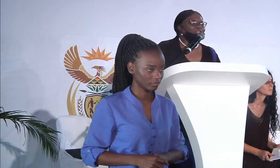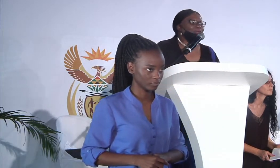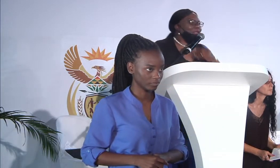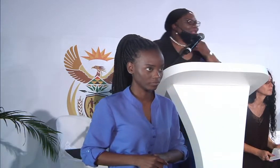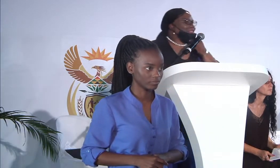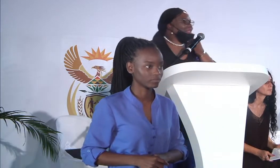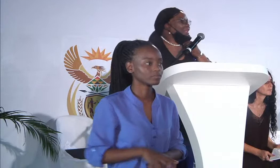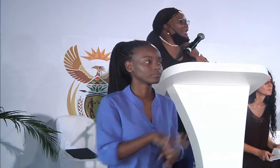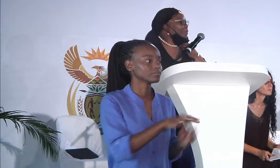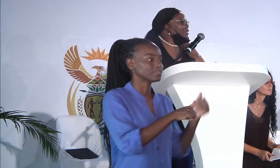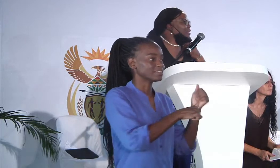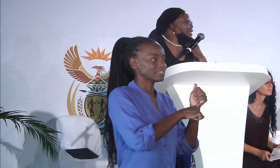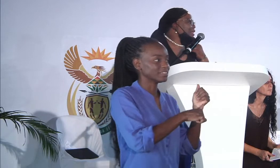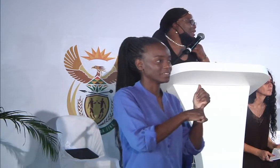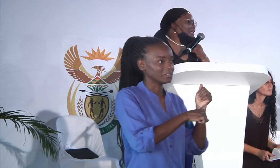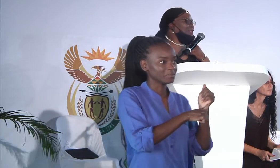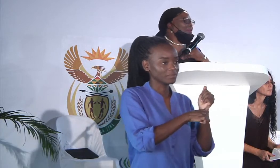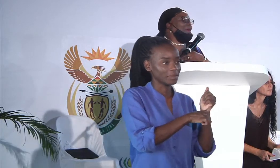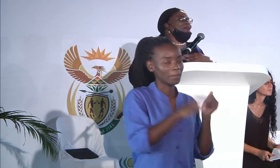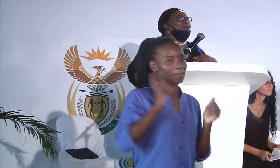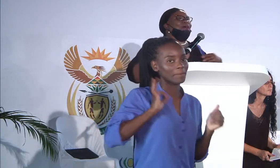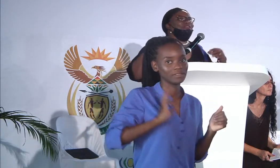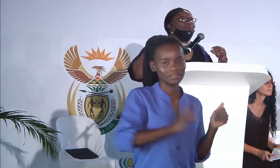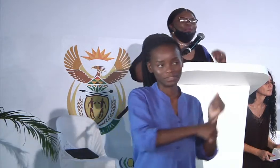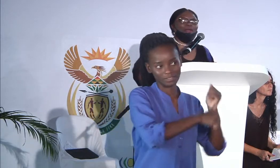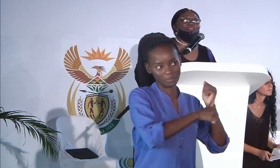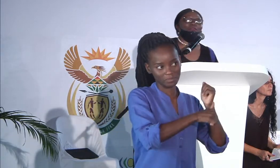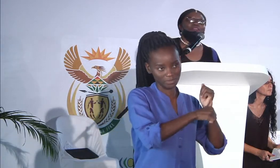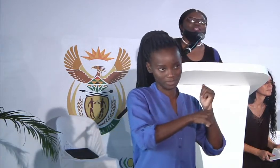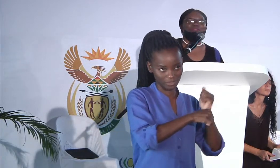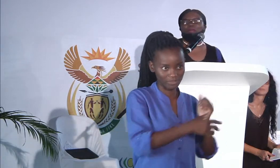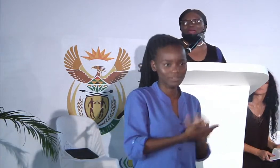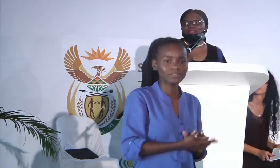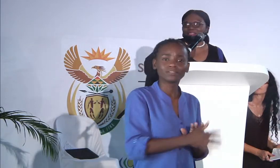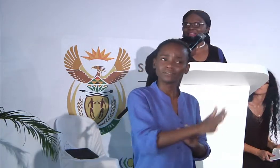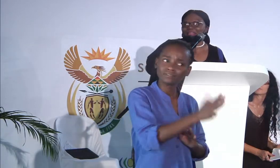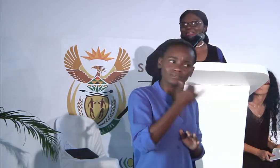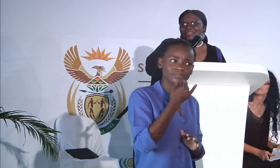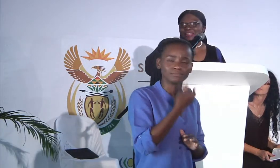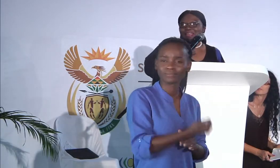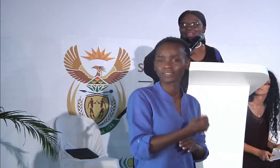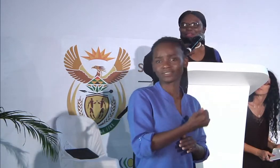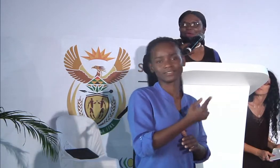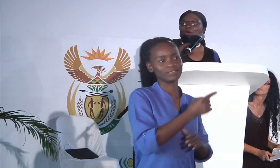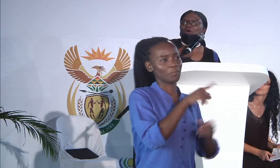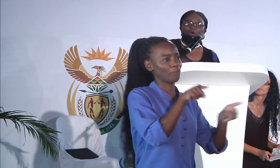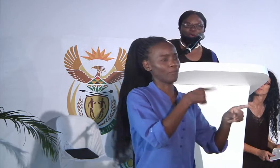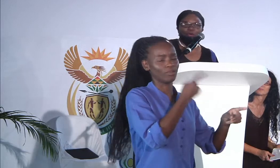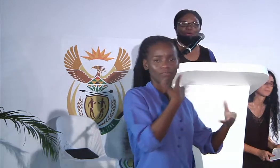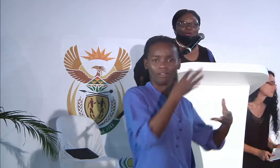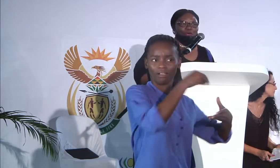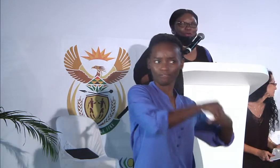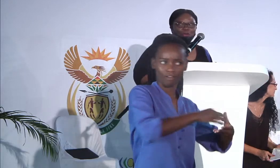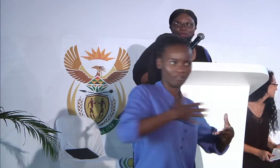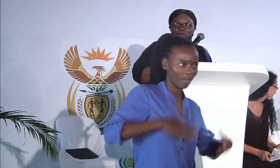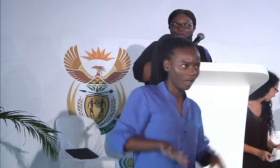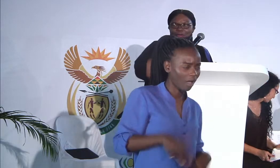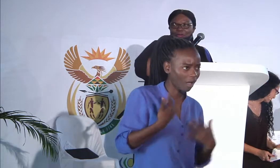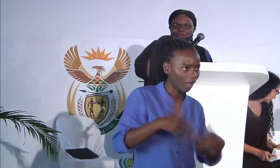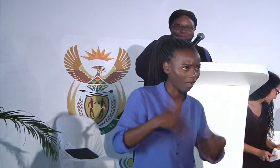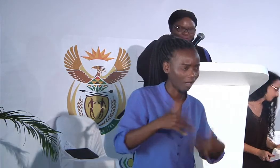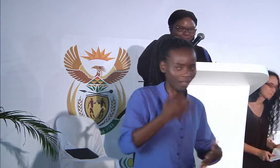Deputy Minister and MEC leadership, I want to be part of this band, really. You!